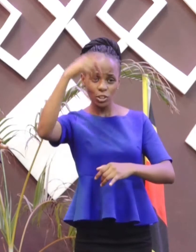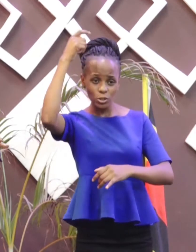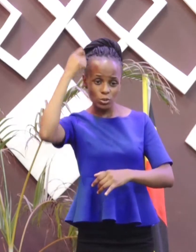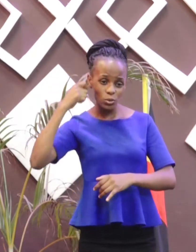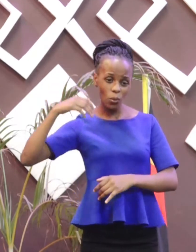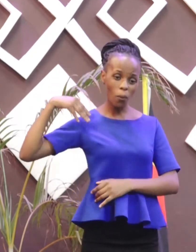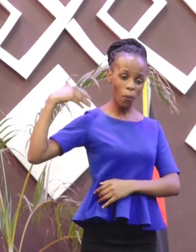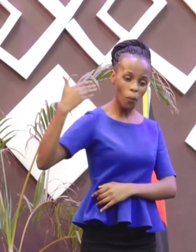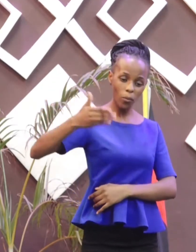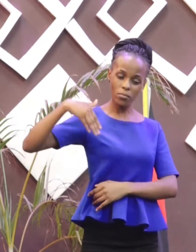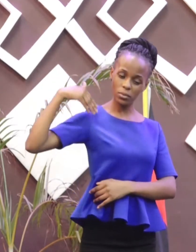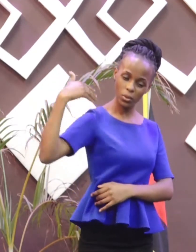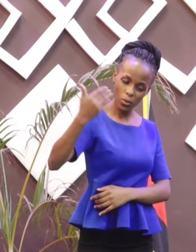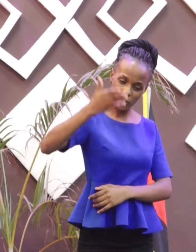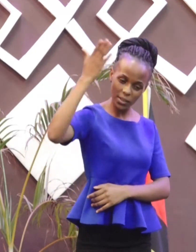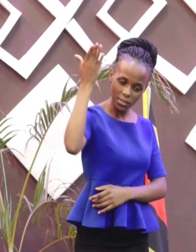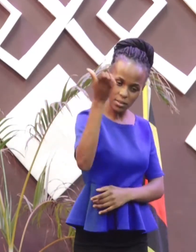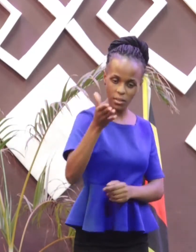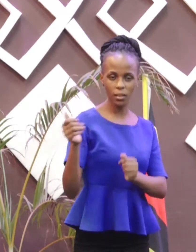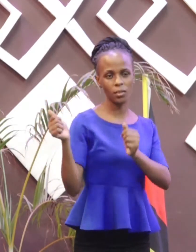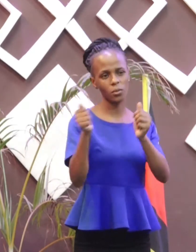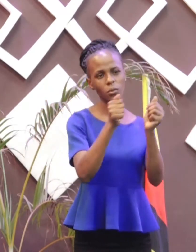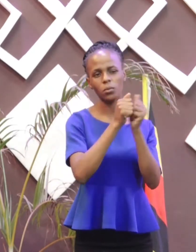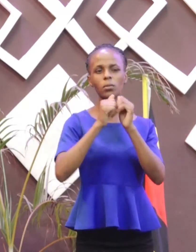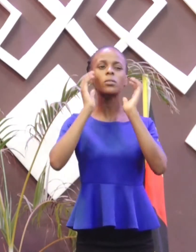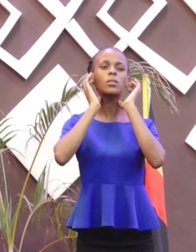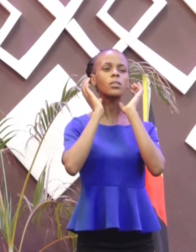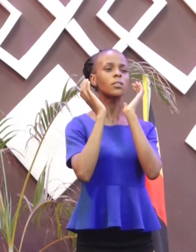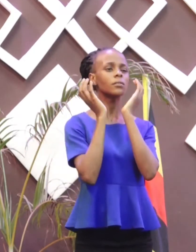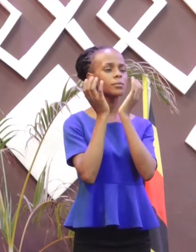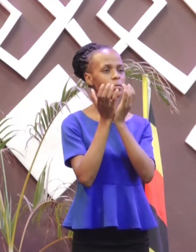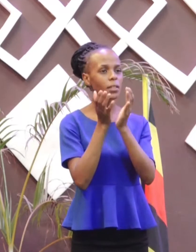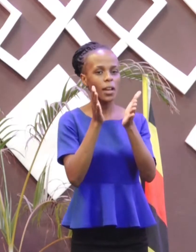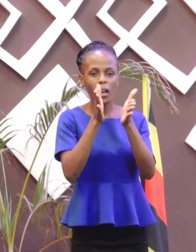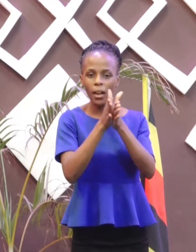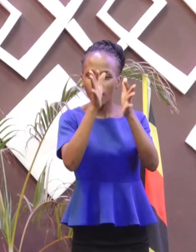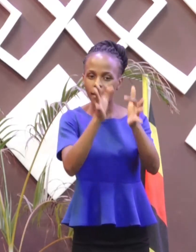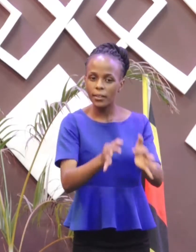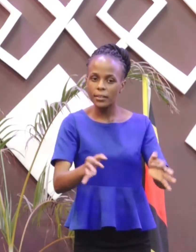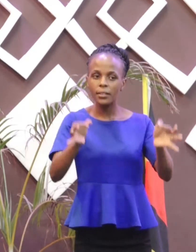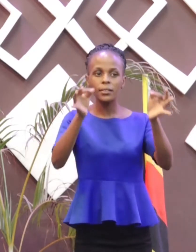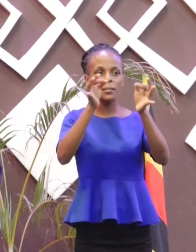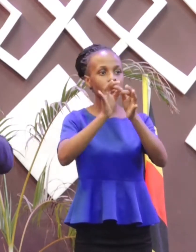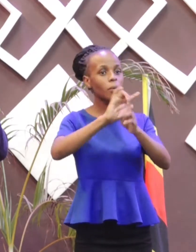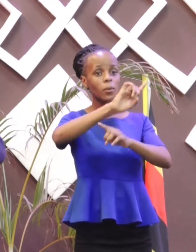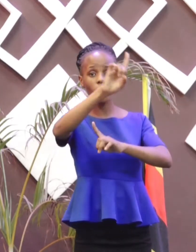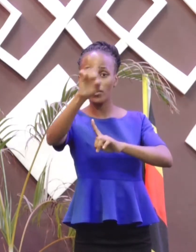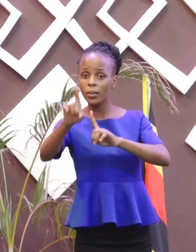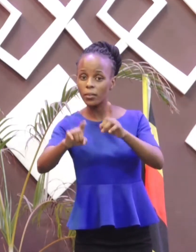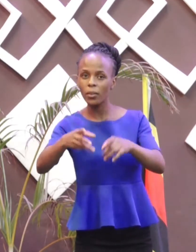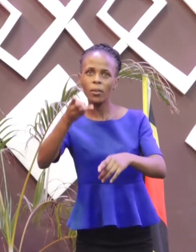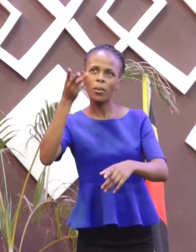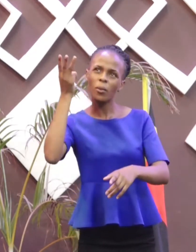there with Moses. Yabeeranga wamu mu weema ne Musa. And the important question here is, wasn't